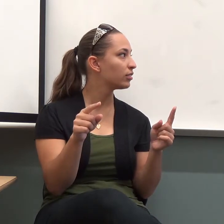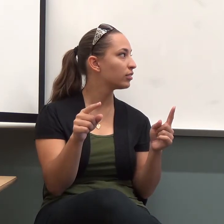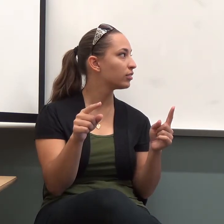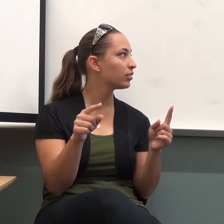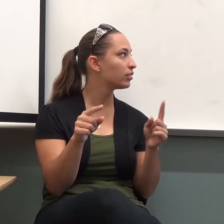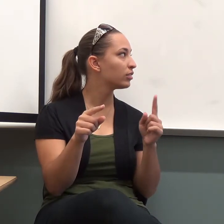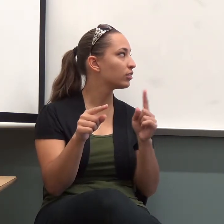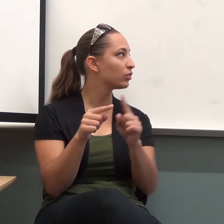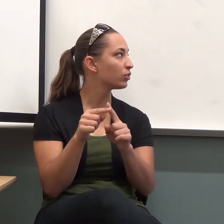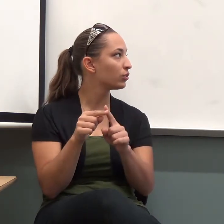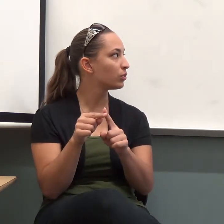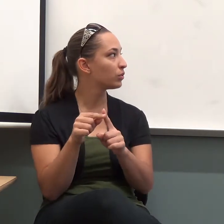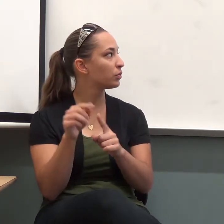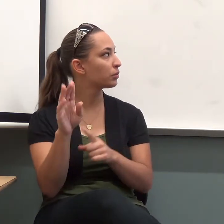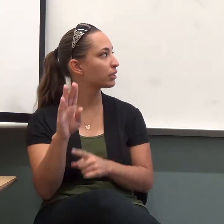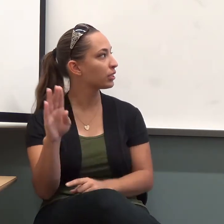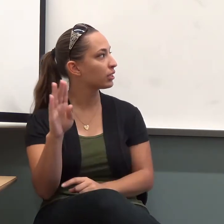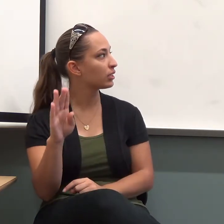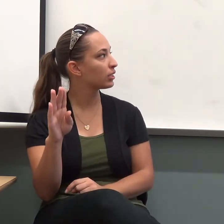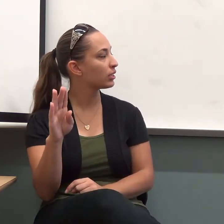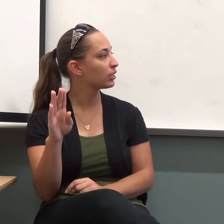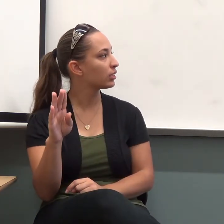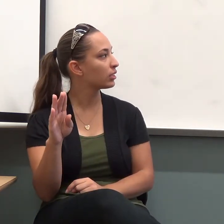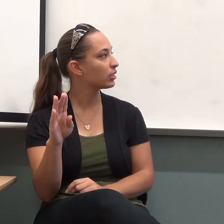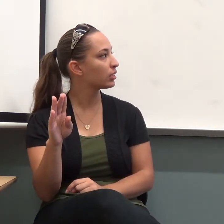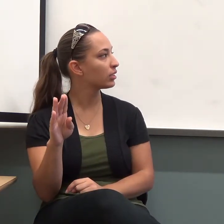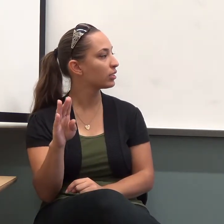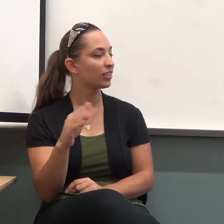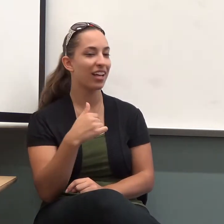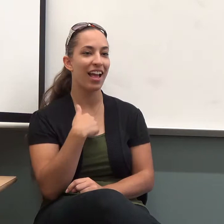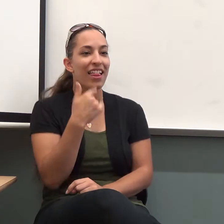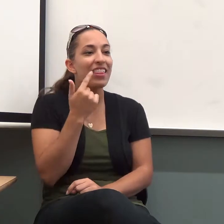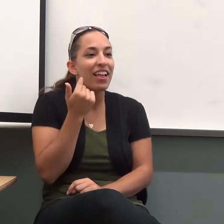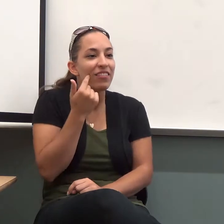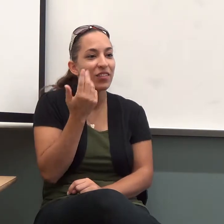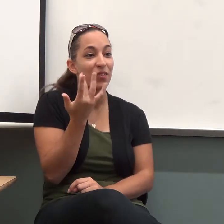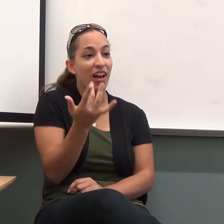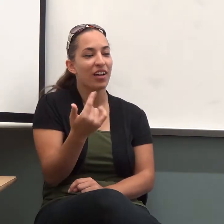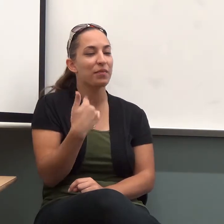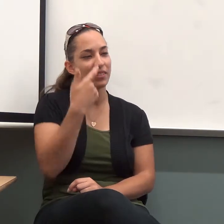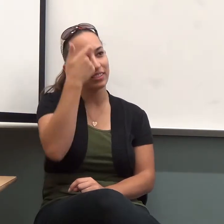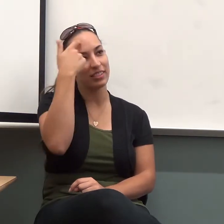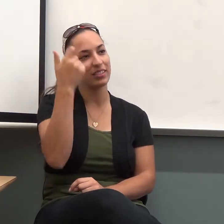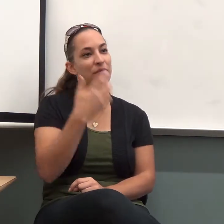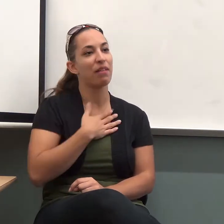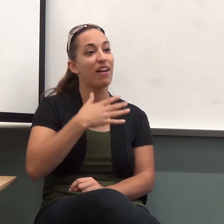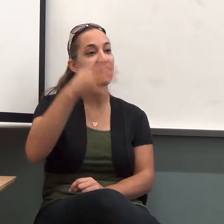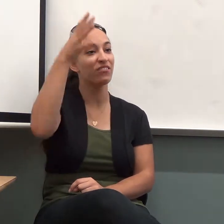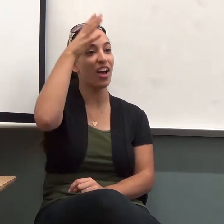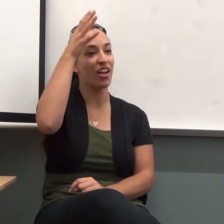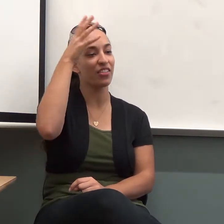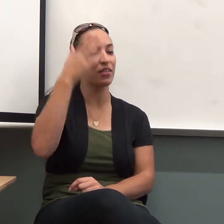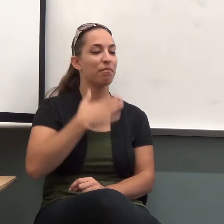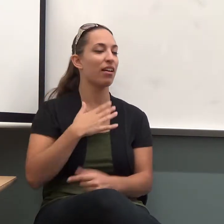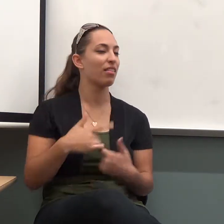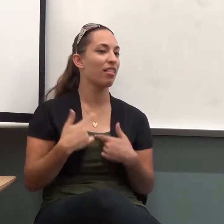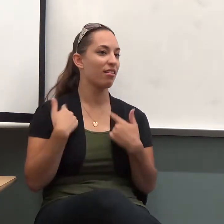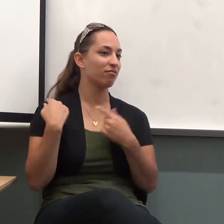to B. What's funny about this, the reason I laugh is because my father, throughout my life, used to tell